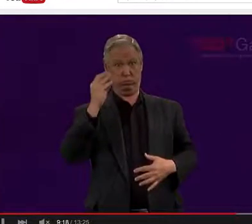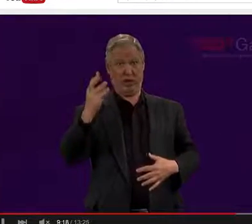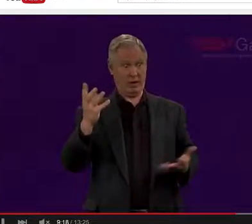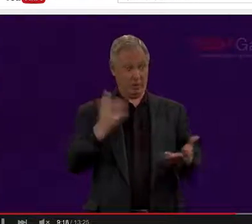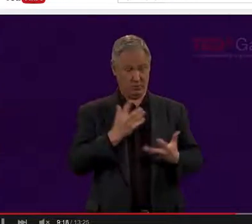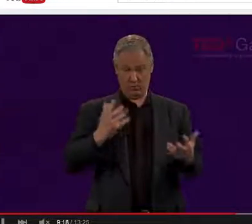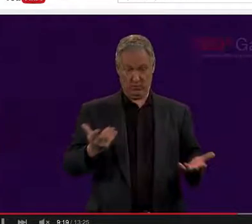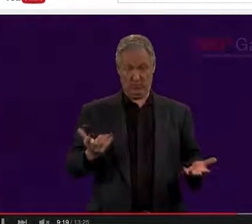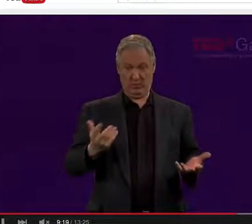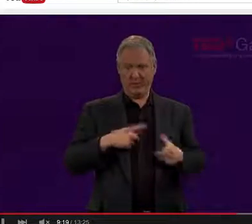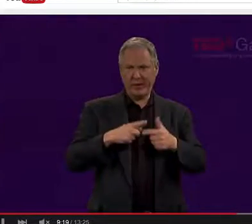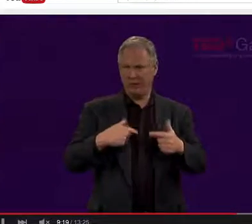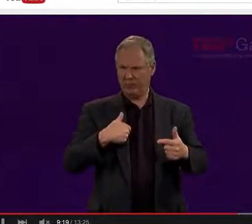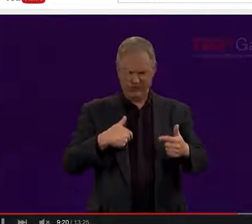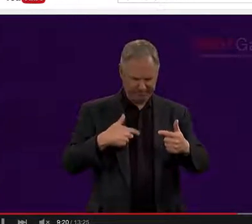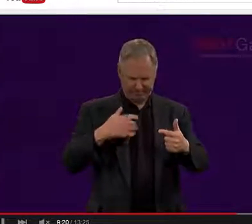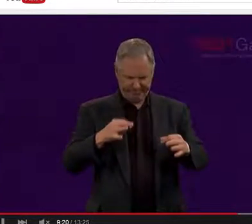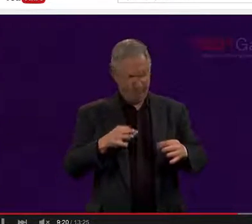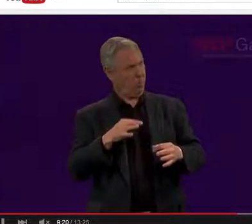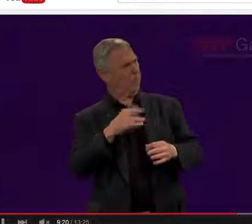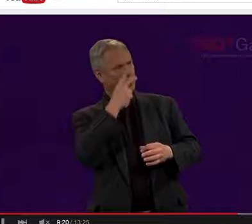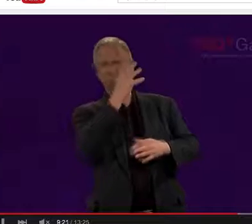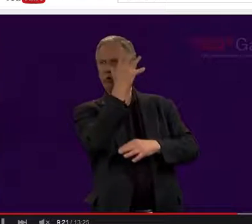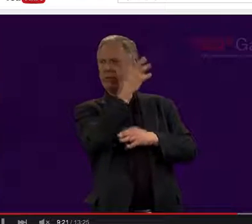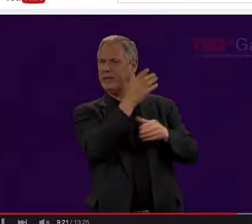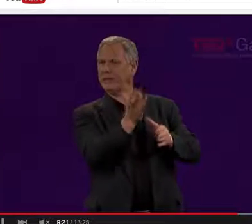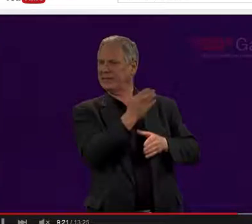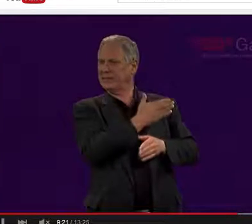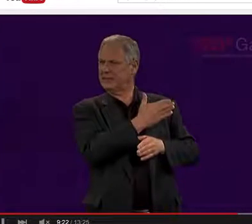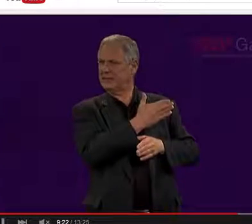make it nicer. We were impressed.